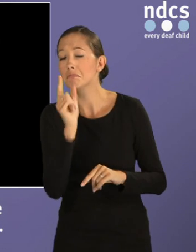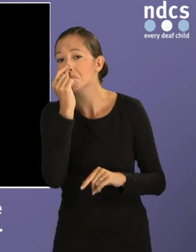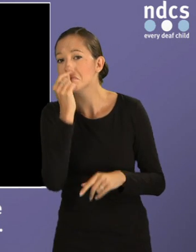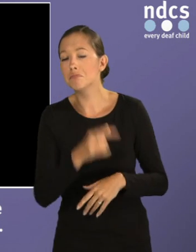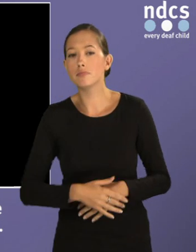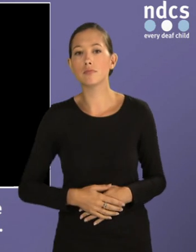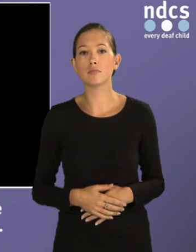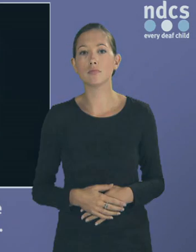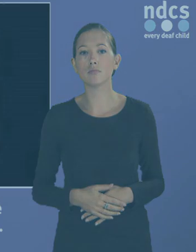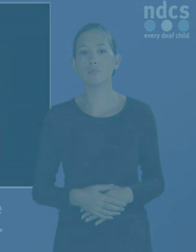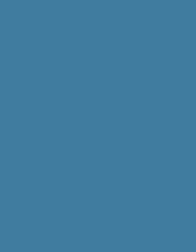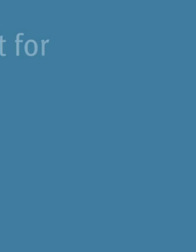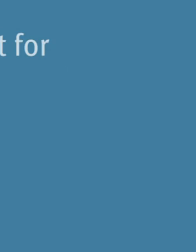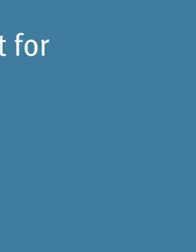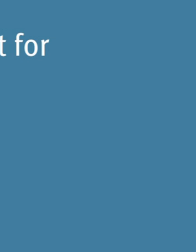child knows and trusts.